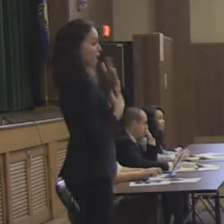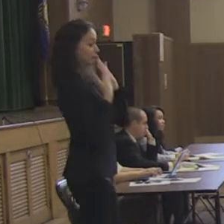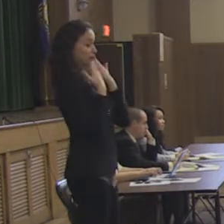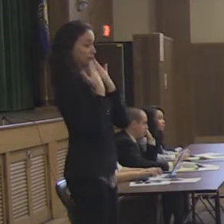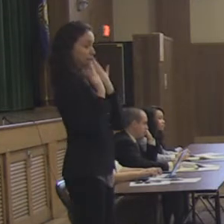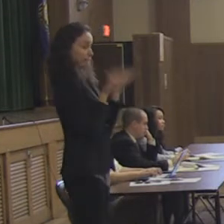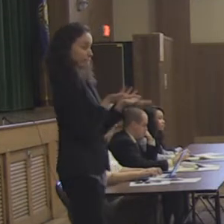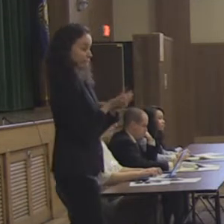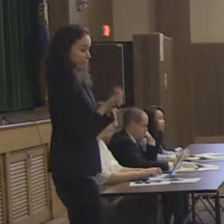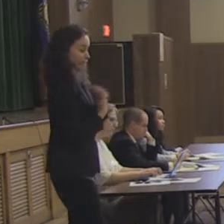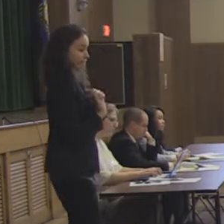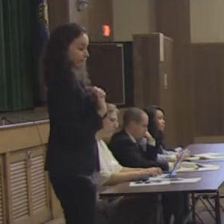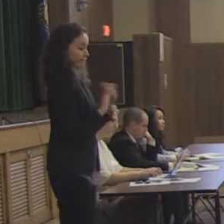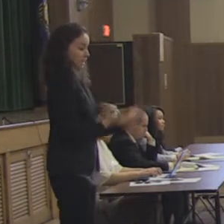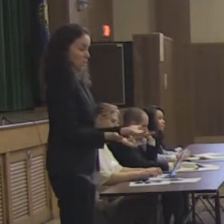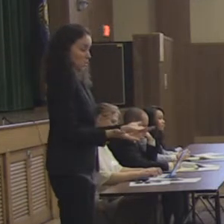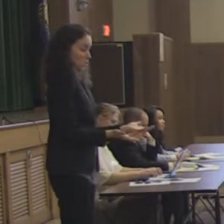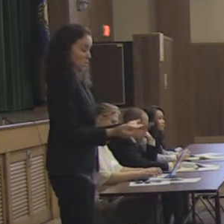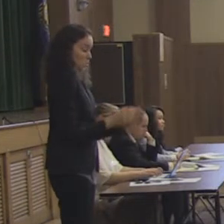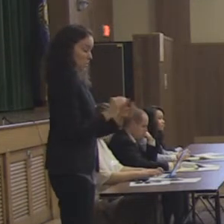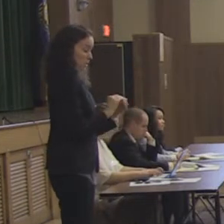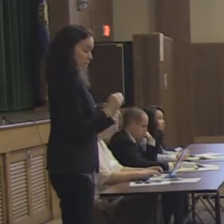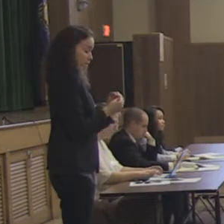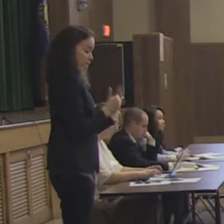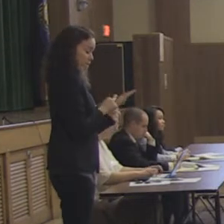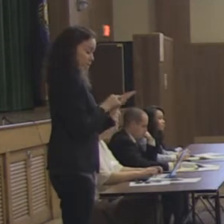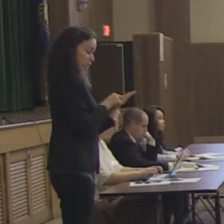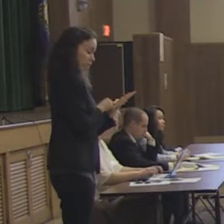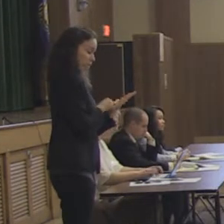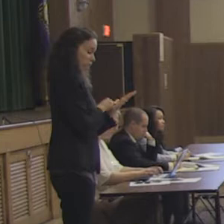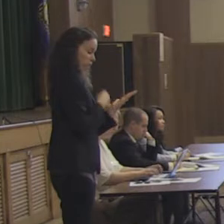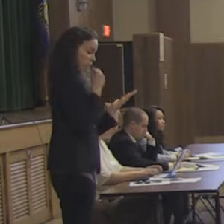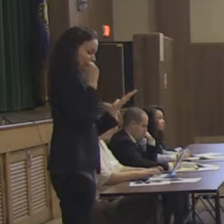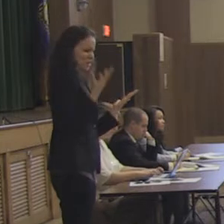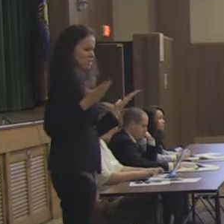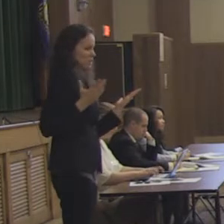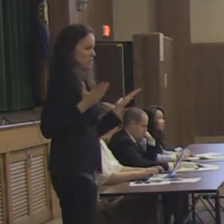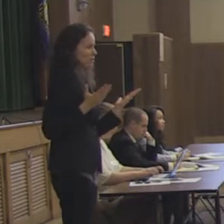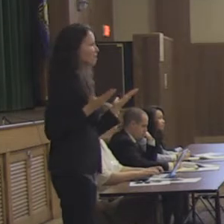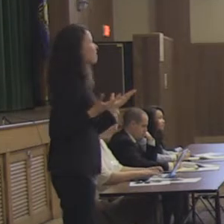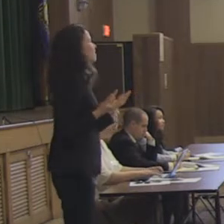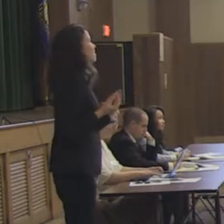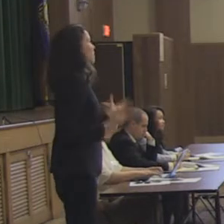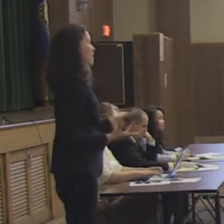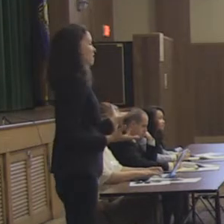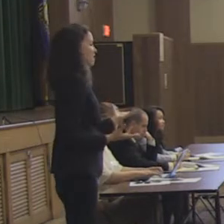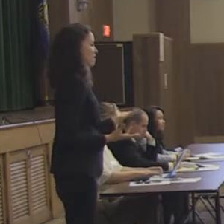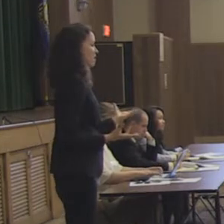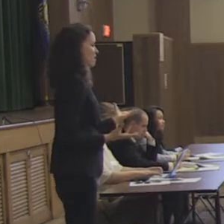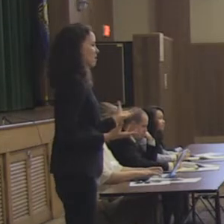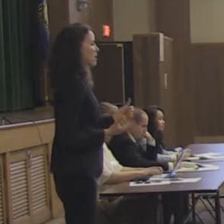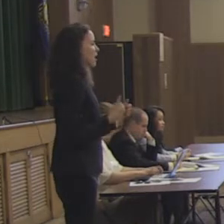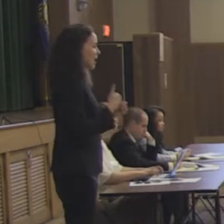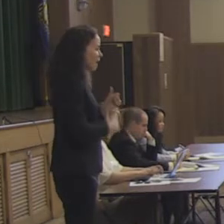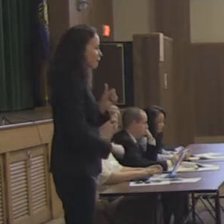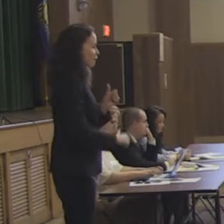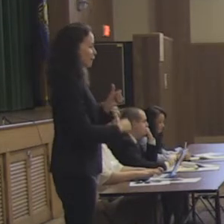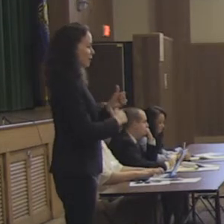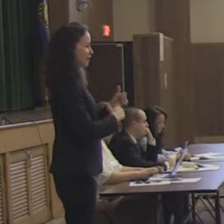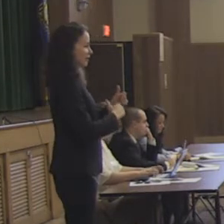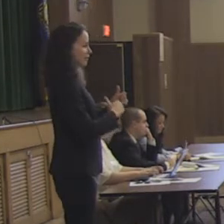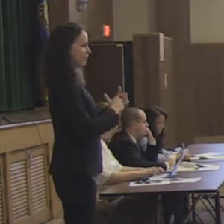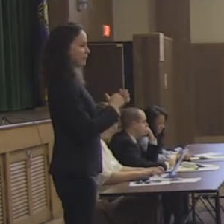the information and the data, which is ridiculous. Every institution has to have a